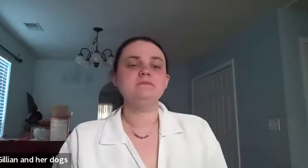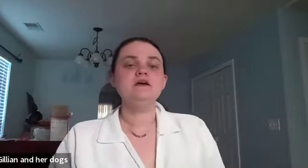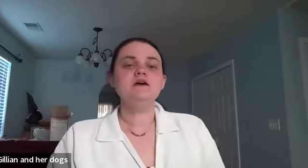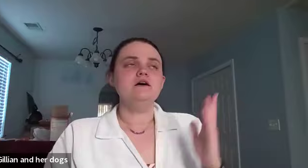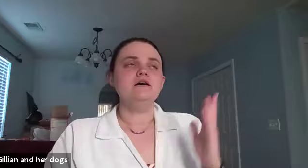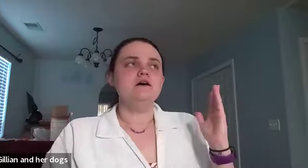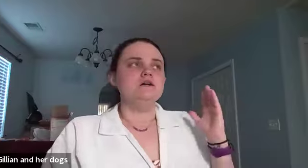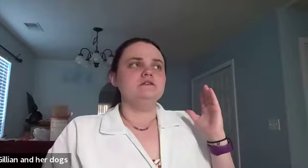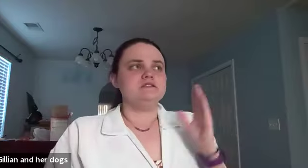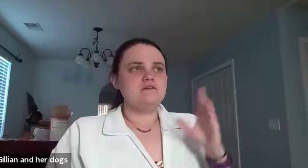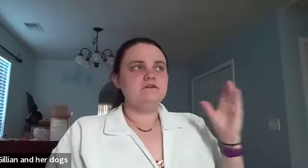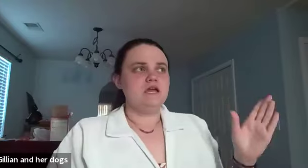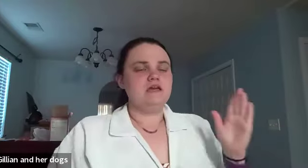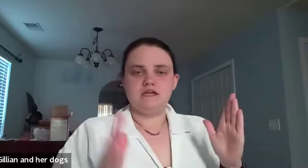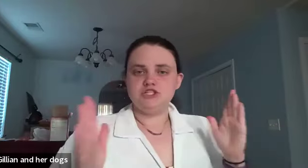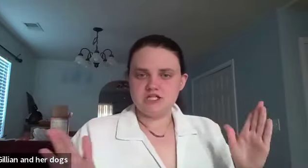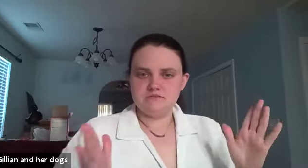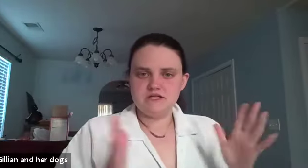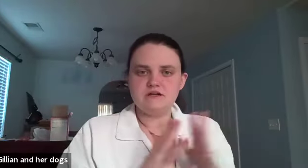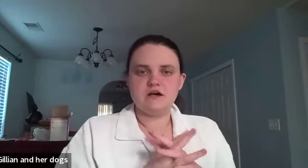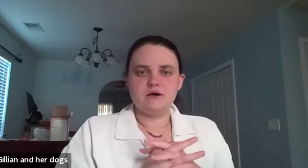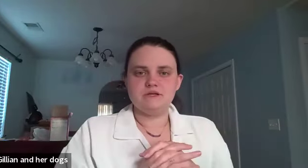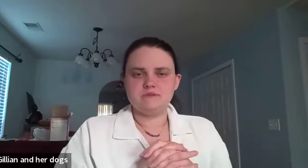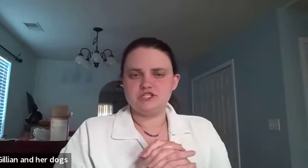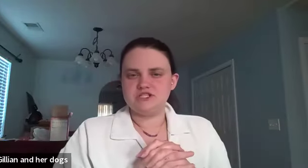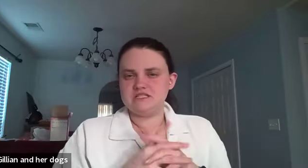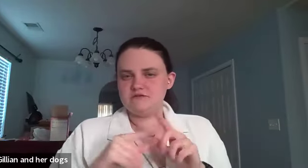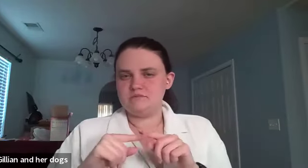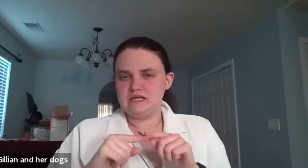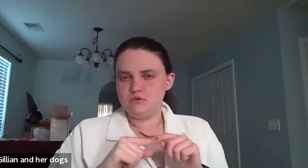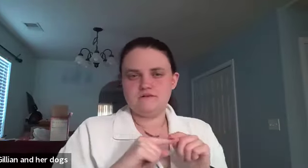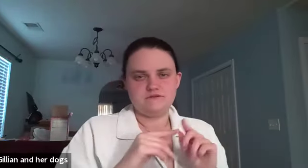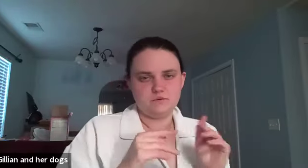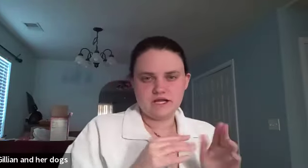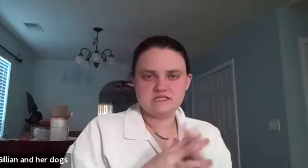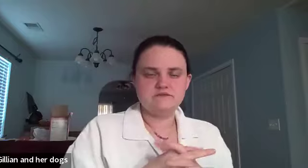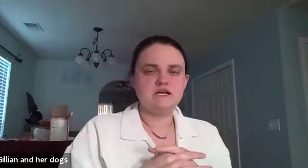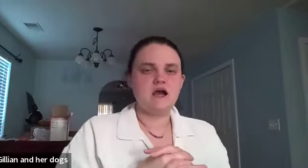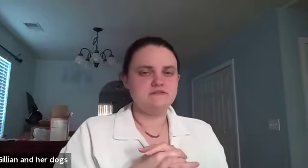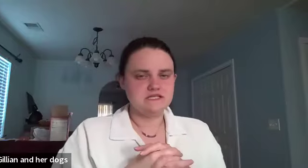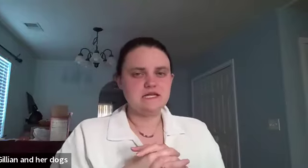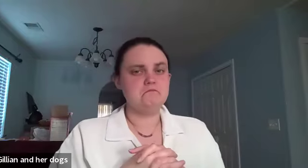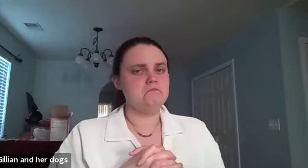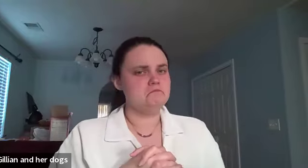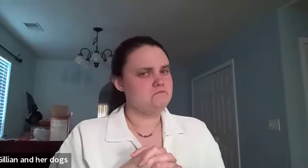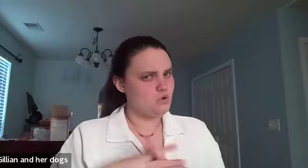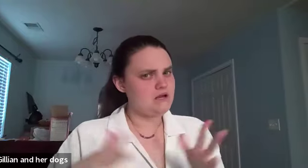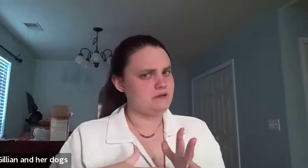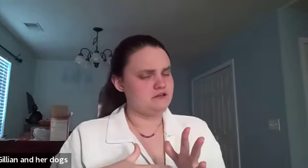me. The sign for cake can change a bit, especially just different people have different ways of it. I've seen it quite a bit of